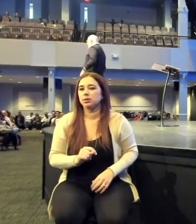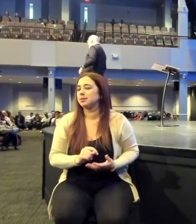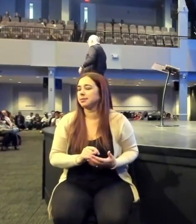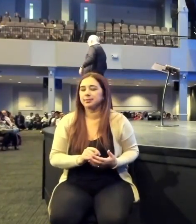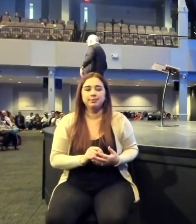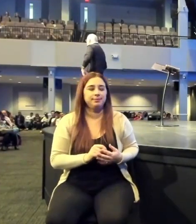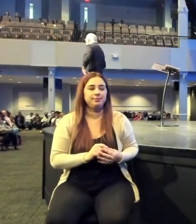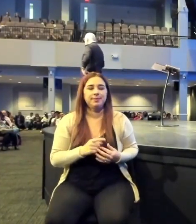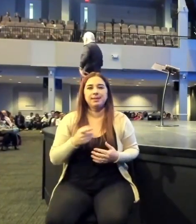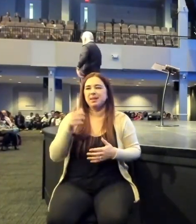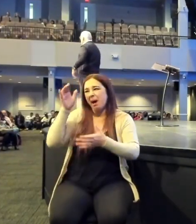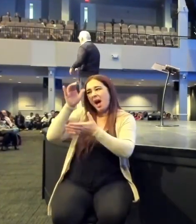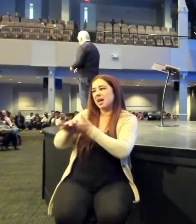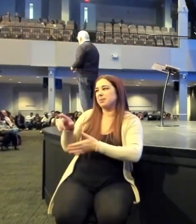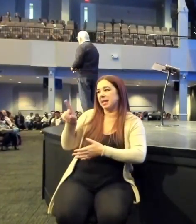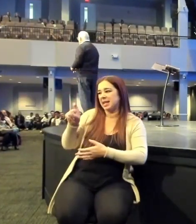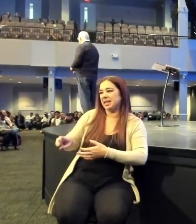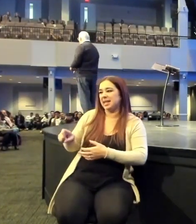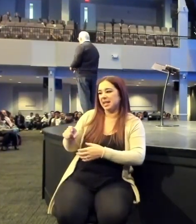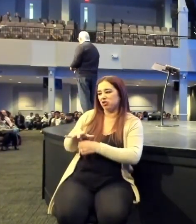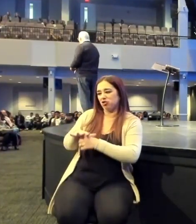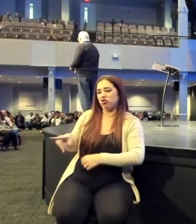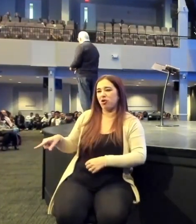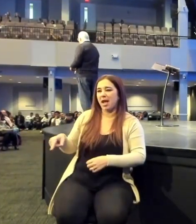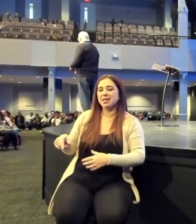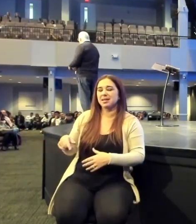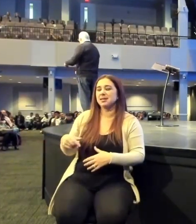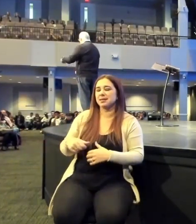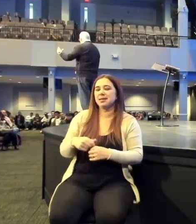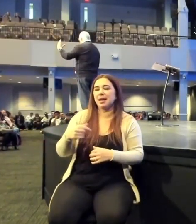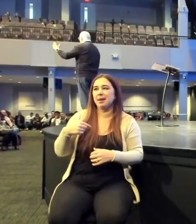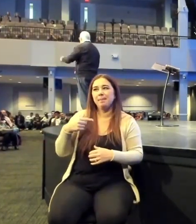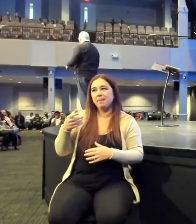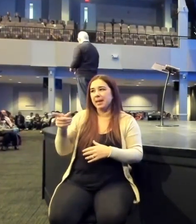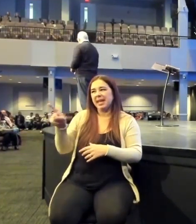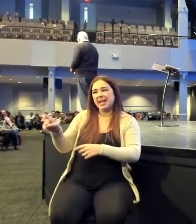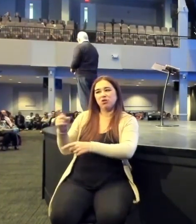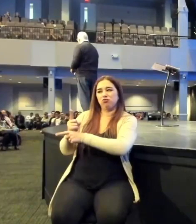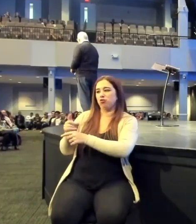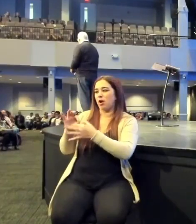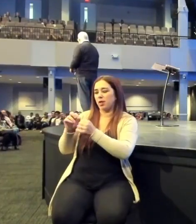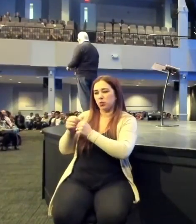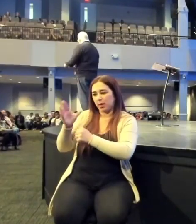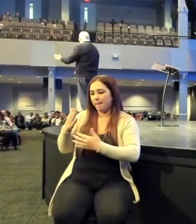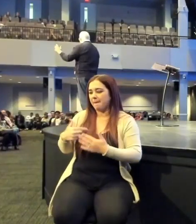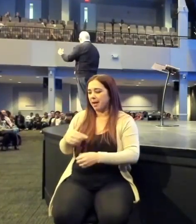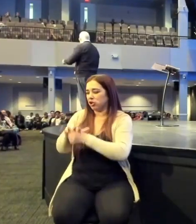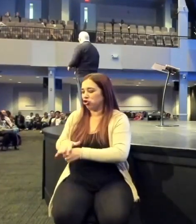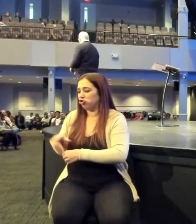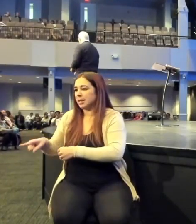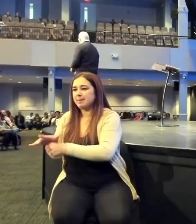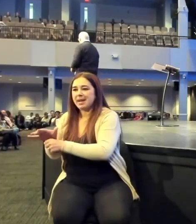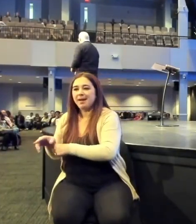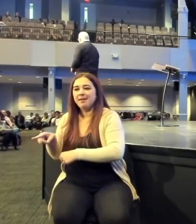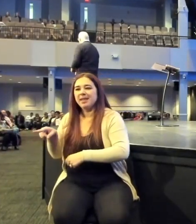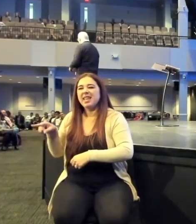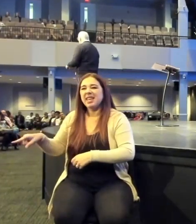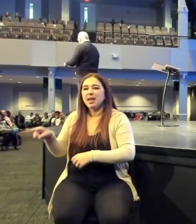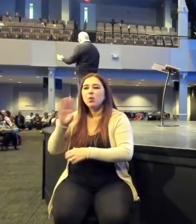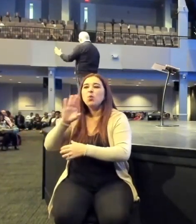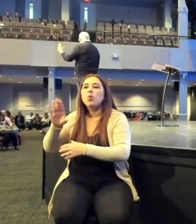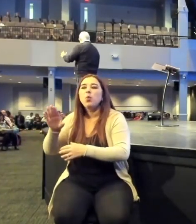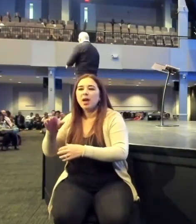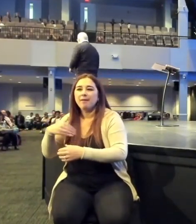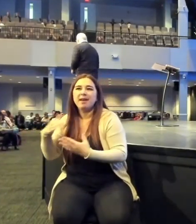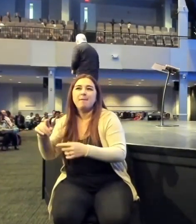Because God, my husband really needs God, and he needs to get a right relationship with God. And maybe if I stress him enough, he'll come to